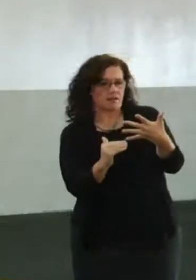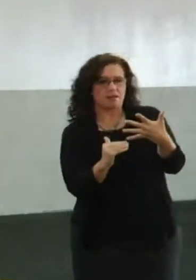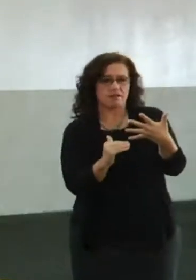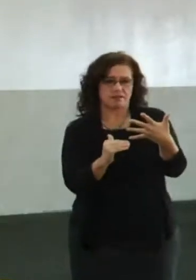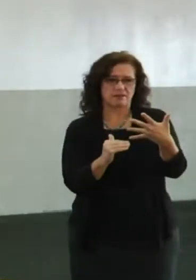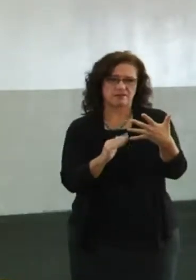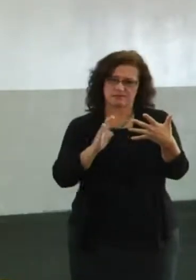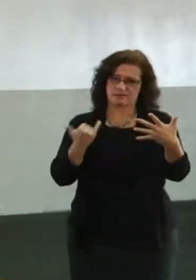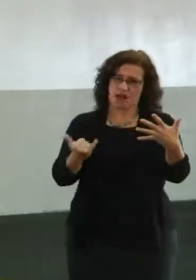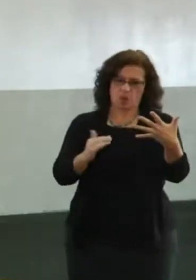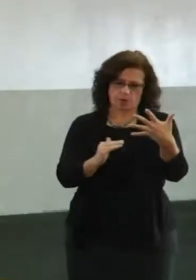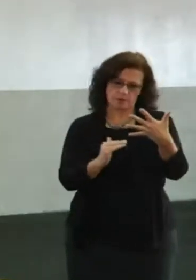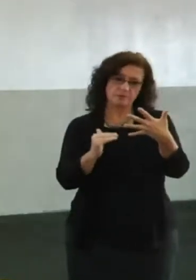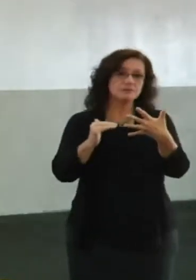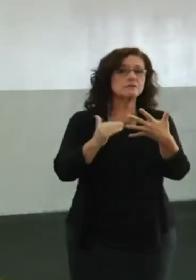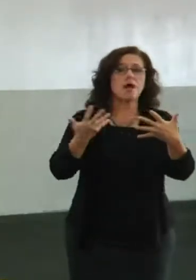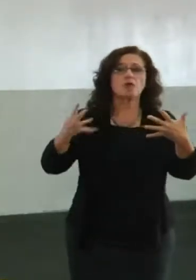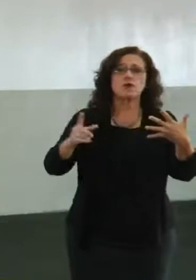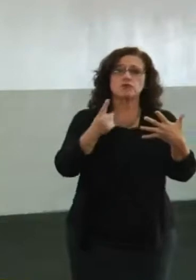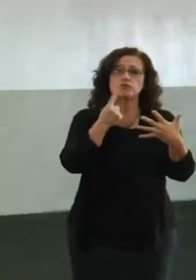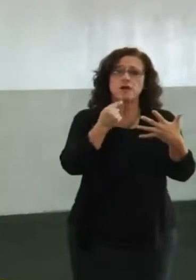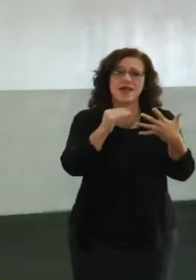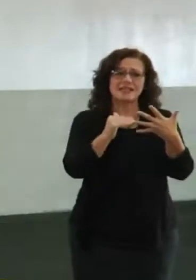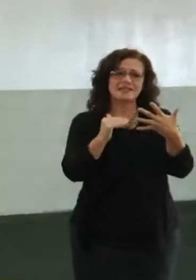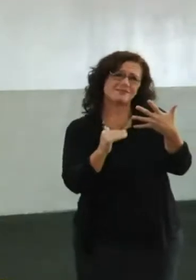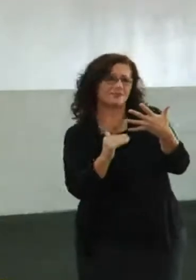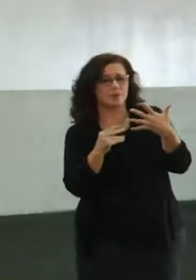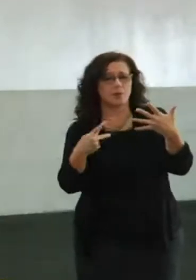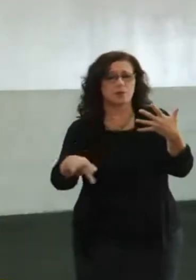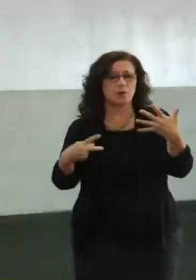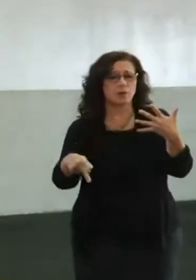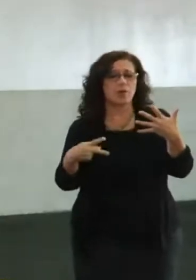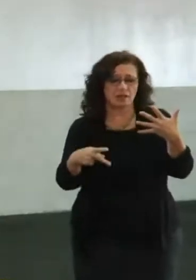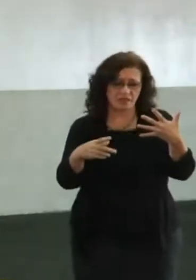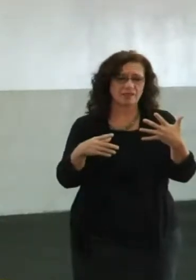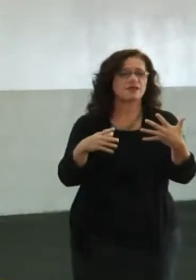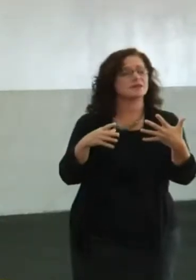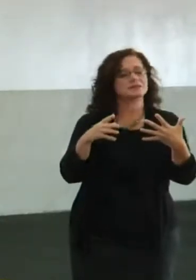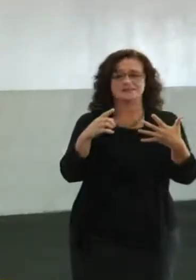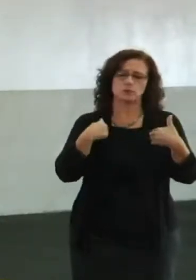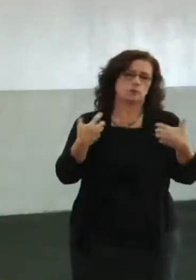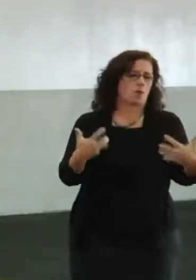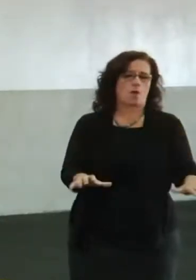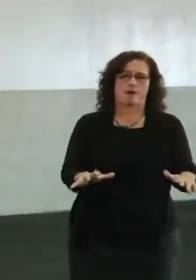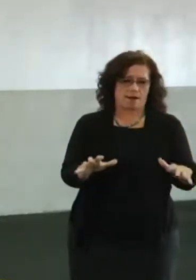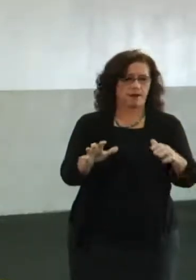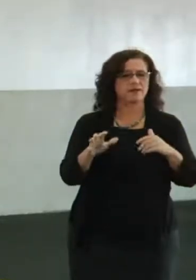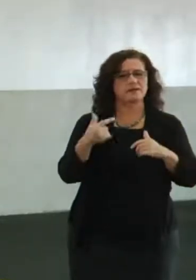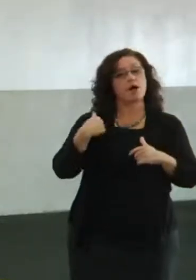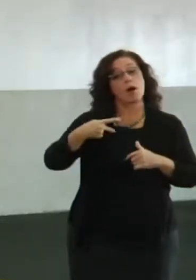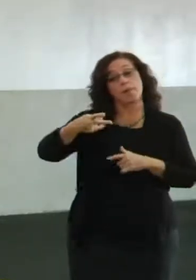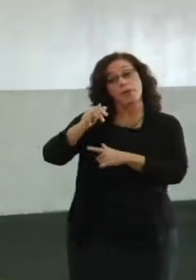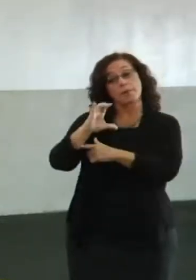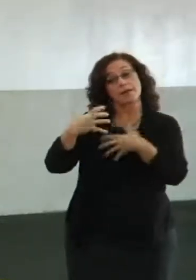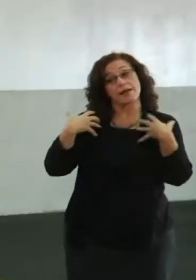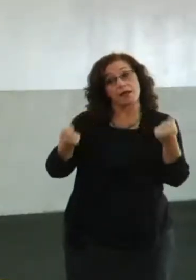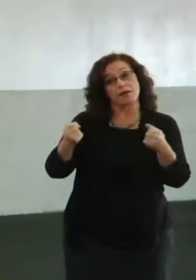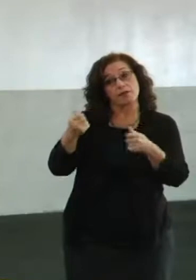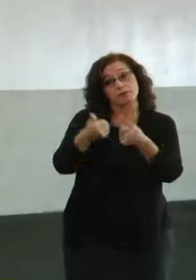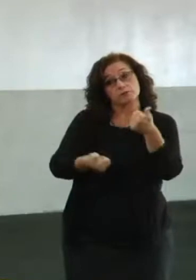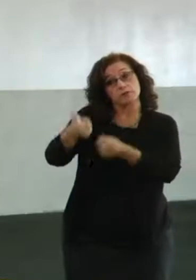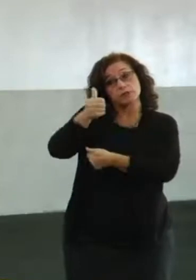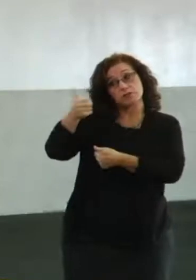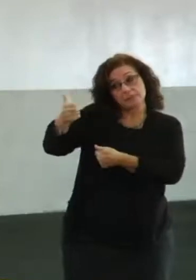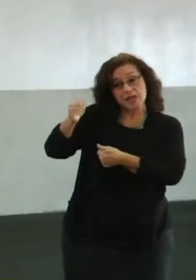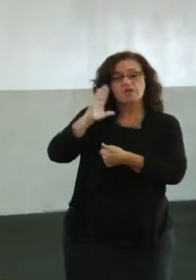small percentage indoor. And I know our public health director will be speaking more about that today. We at